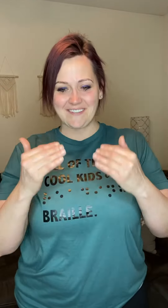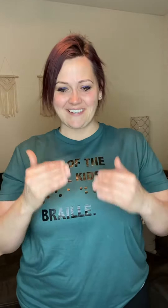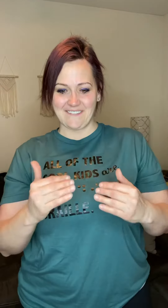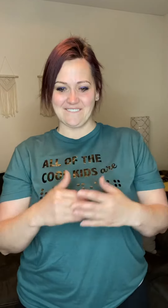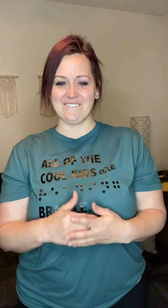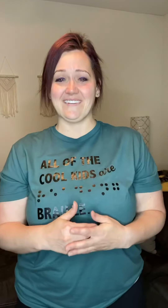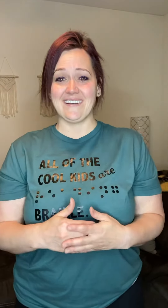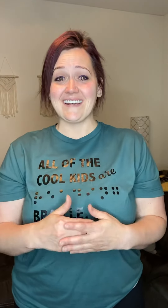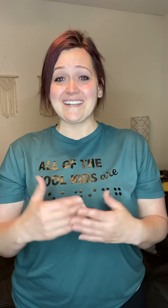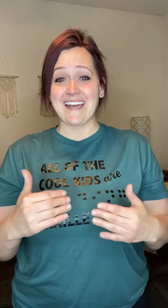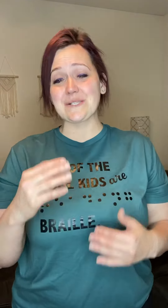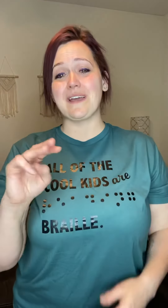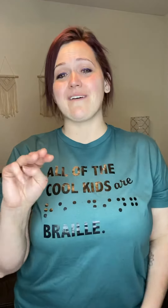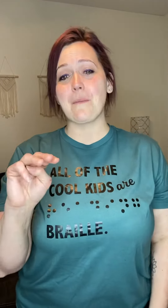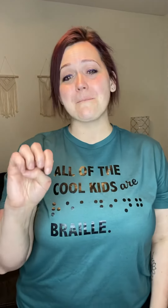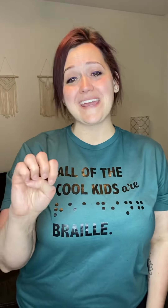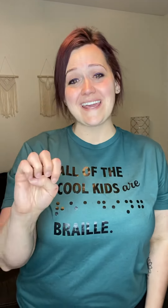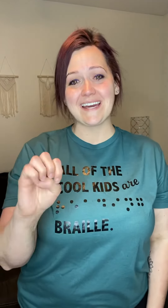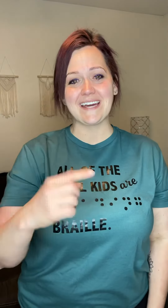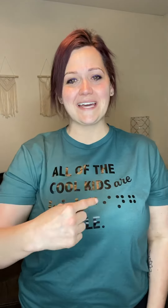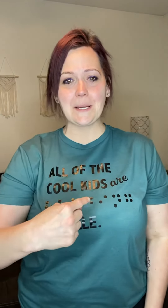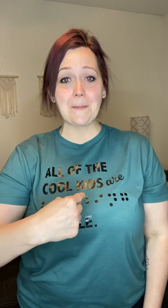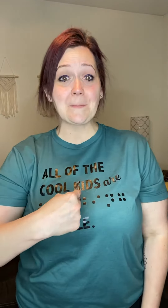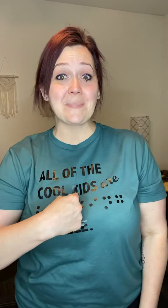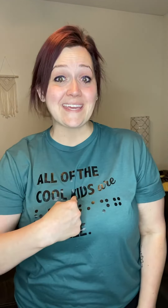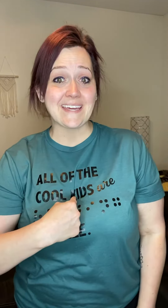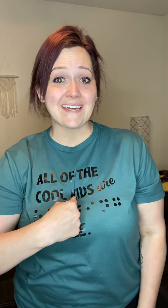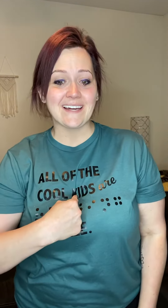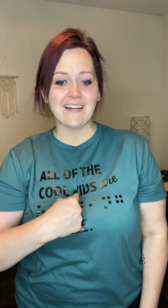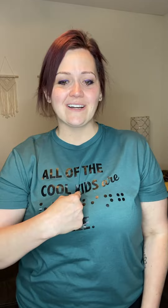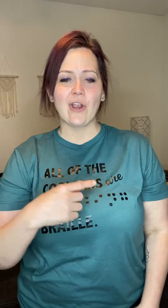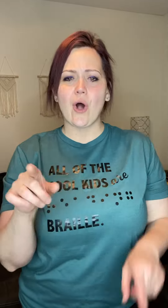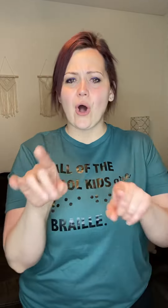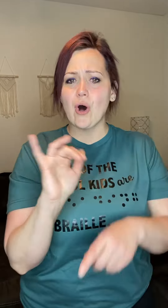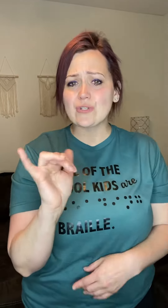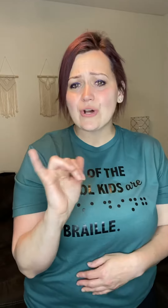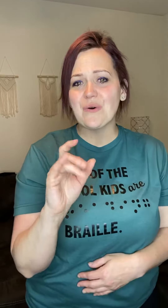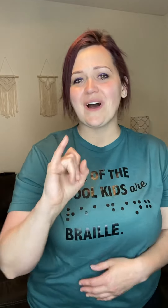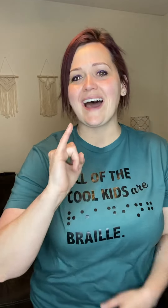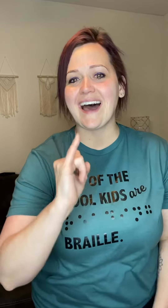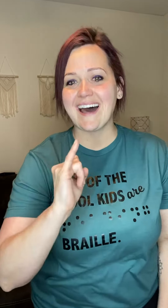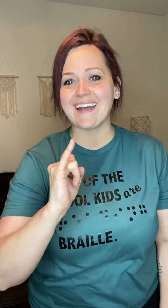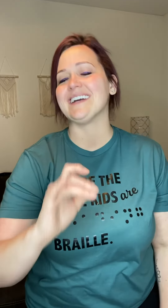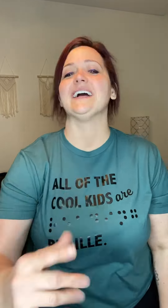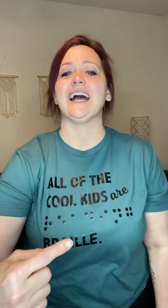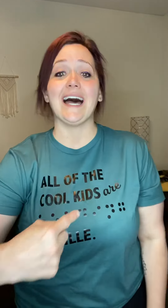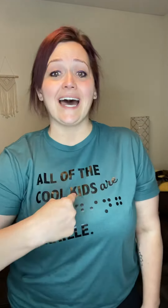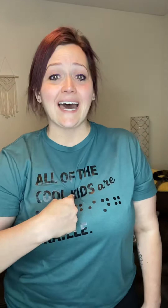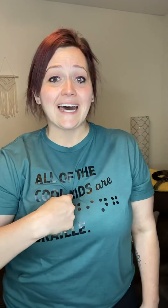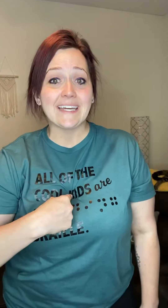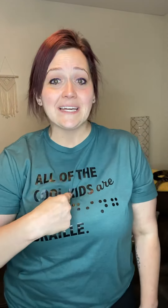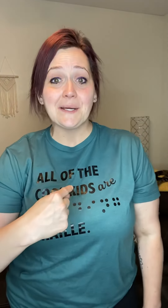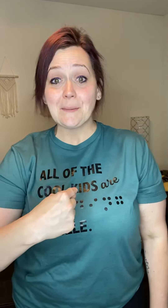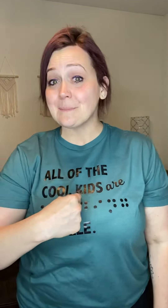go. Next we have me, me. Also, I,